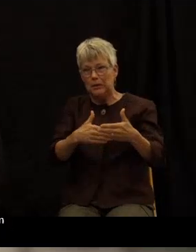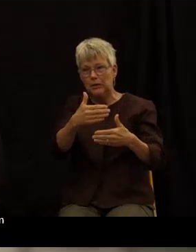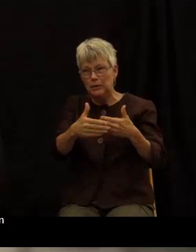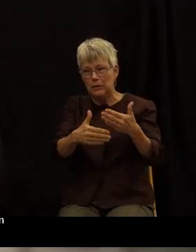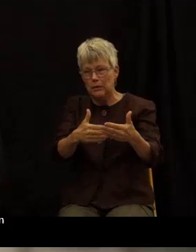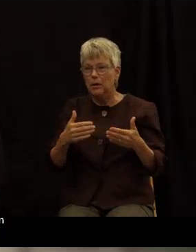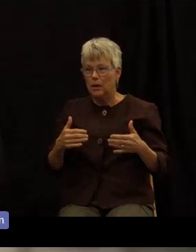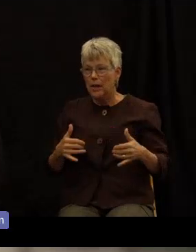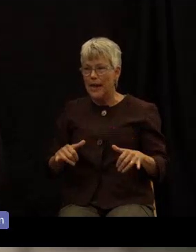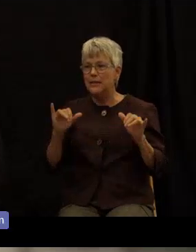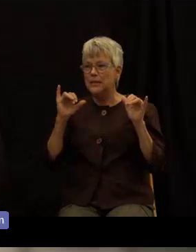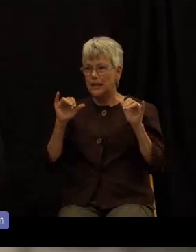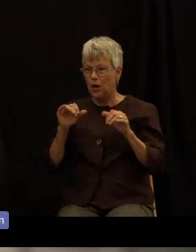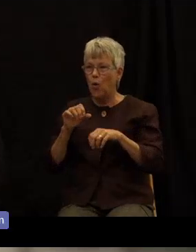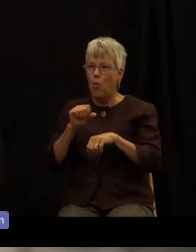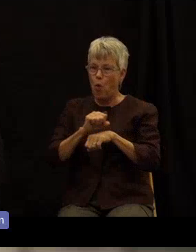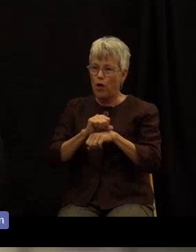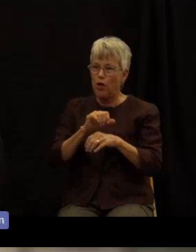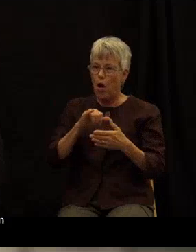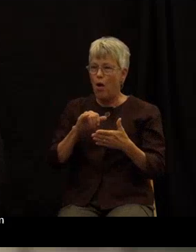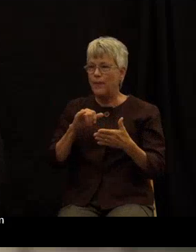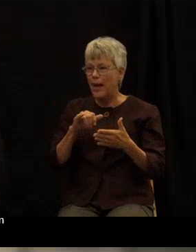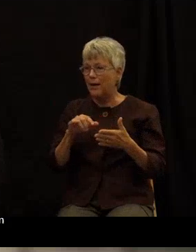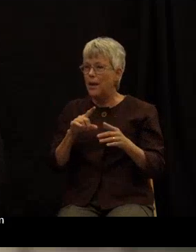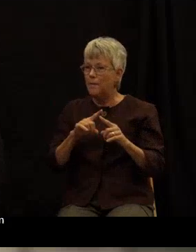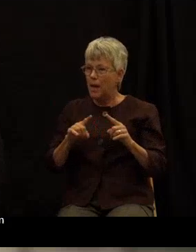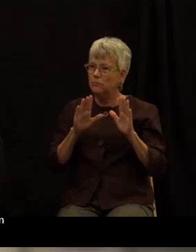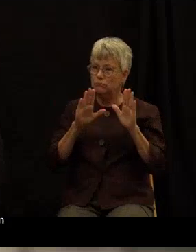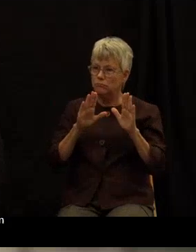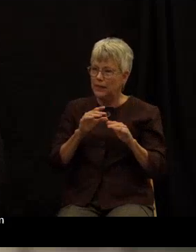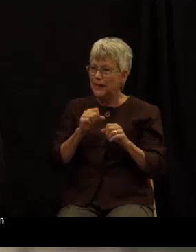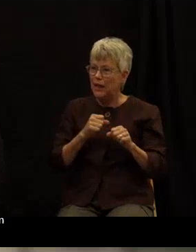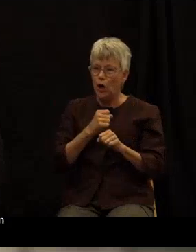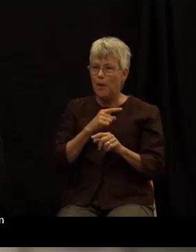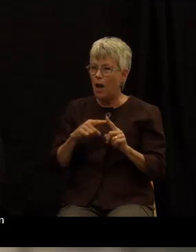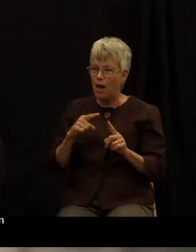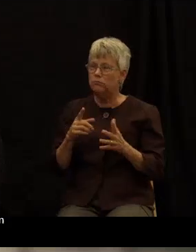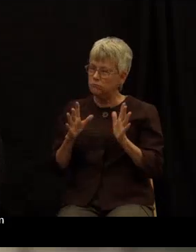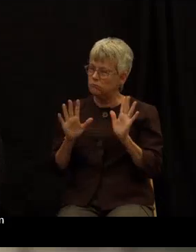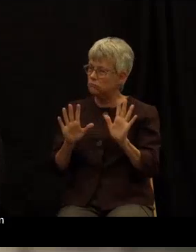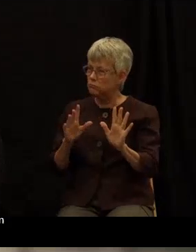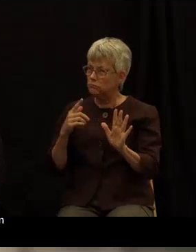at the school, even though we have a fabulous leader and we don't need to be here every day.